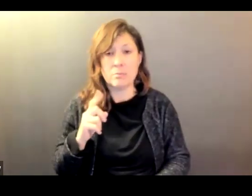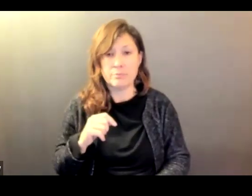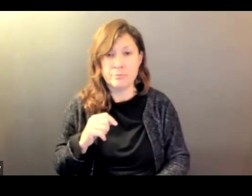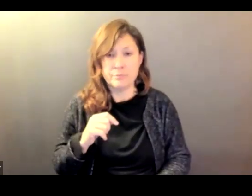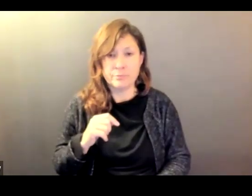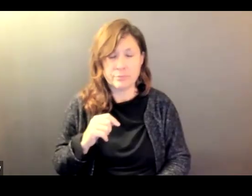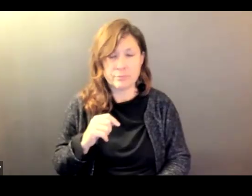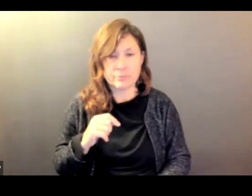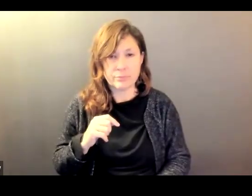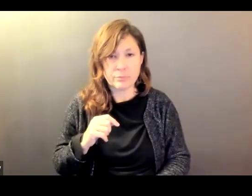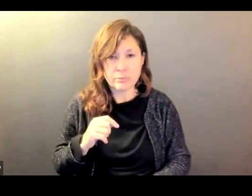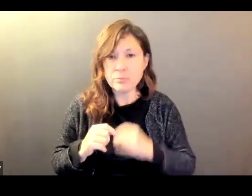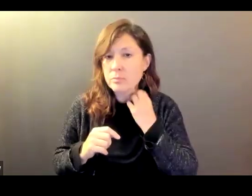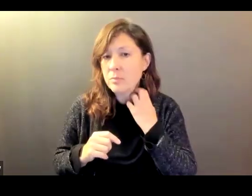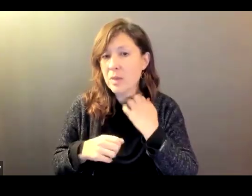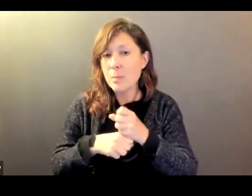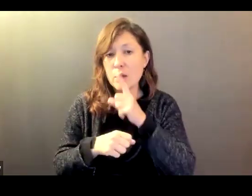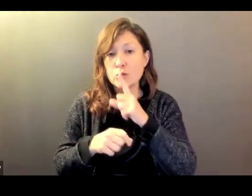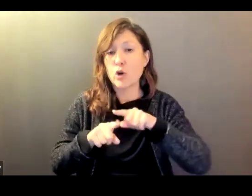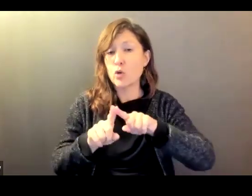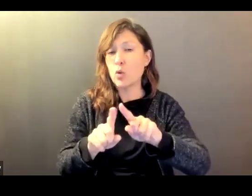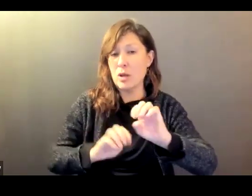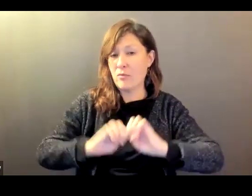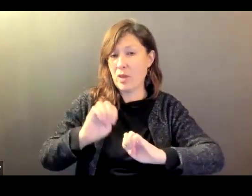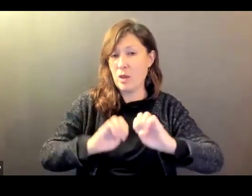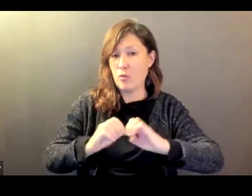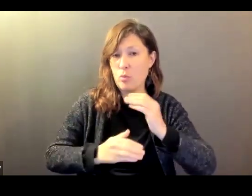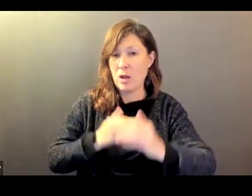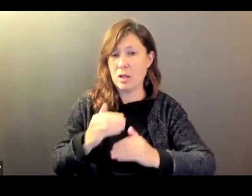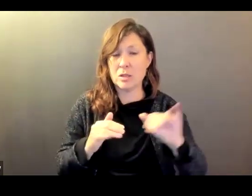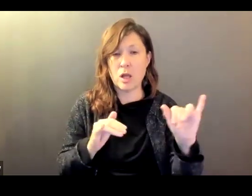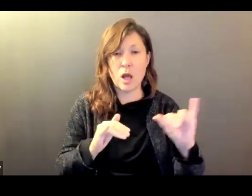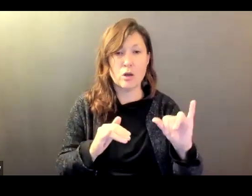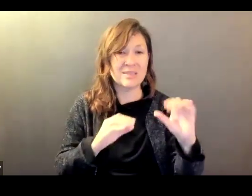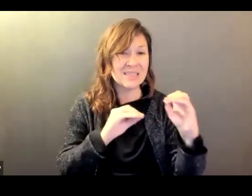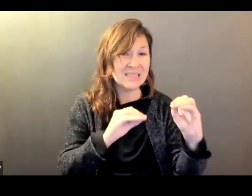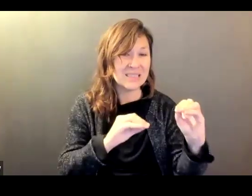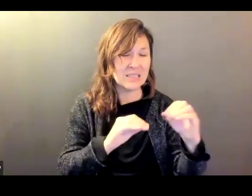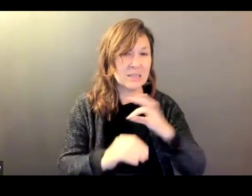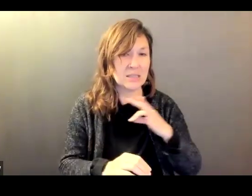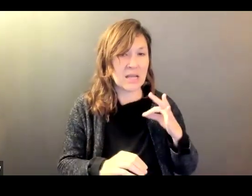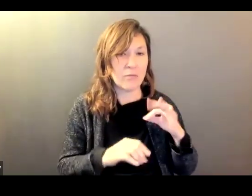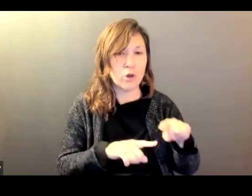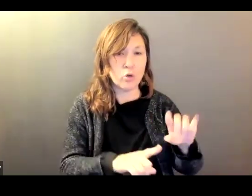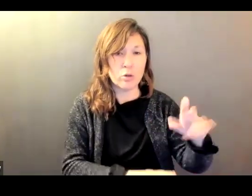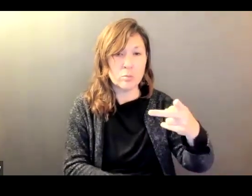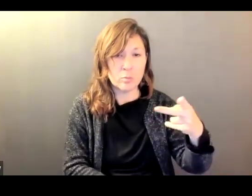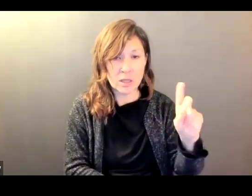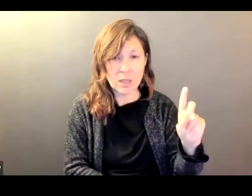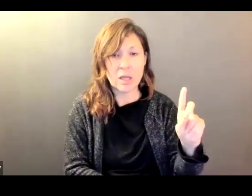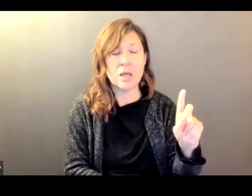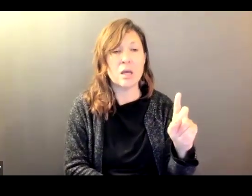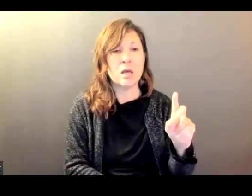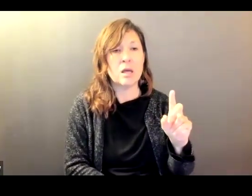evaluation process and through our professional learning for our teaching staff, that we're identifying what are the key factors as to